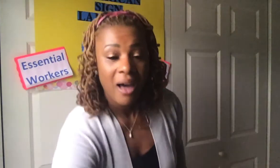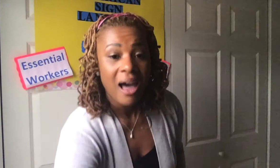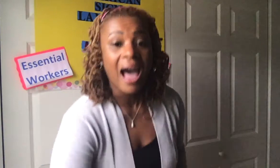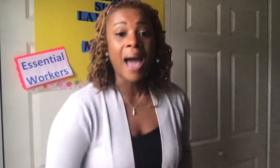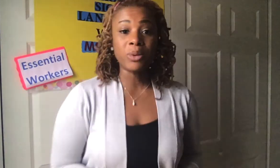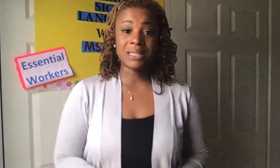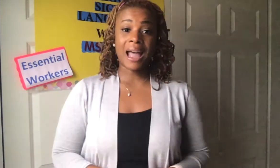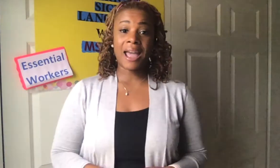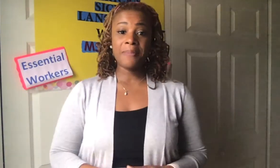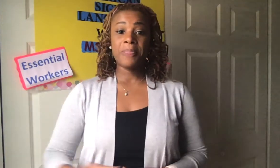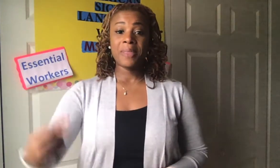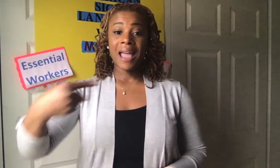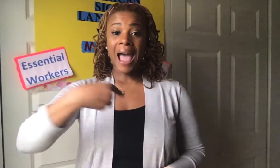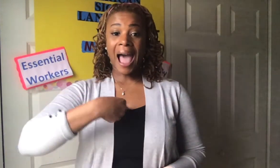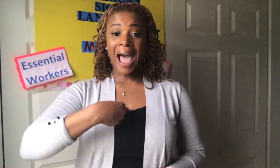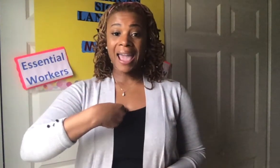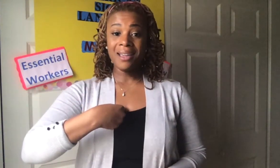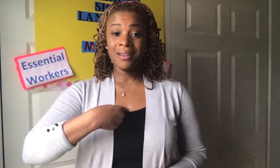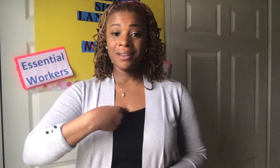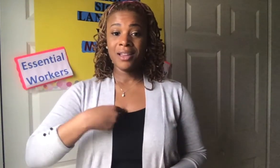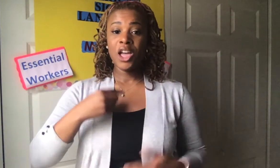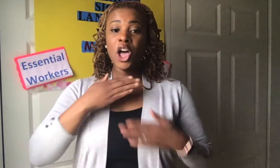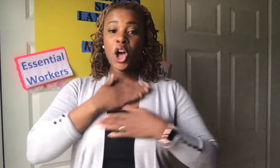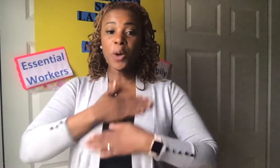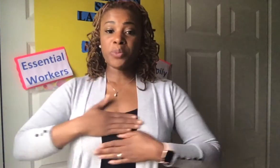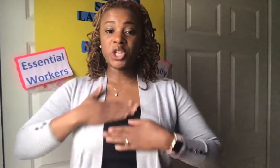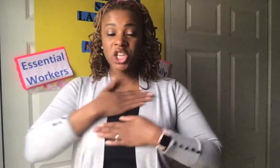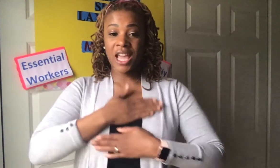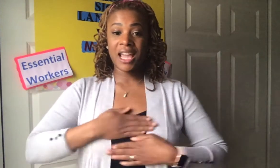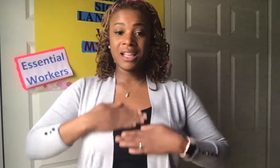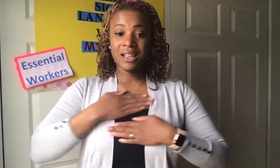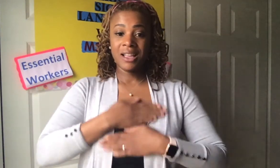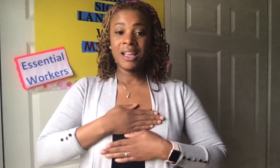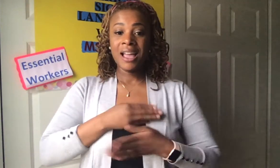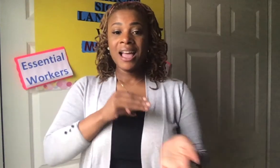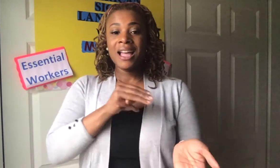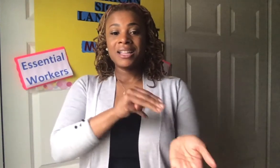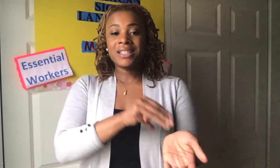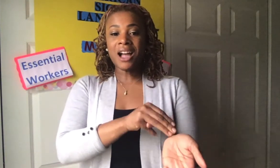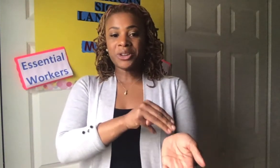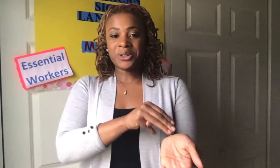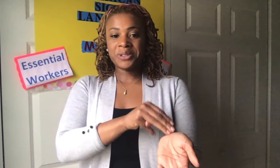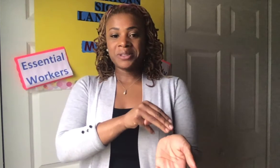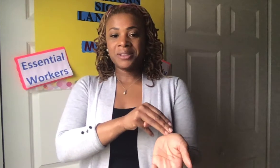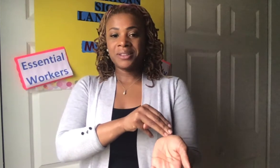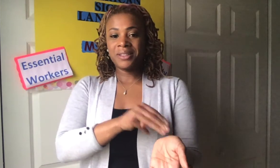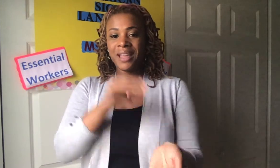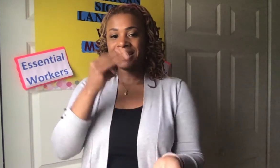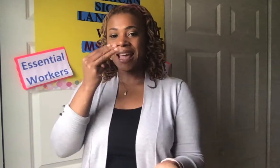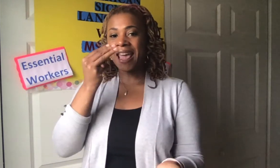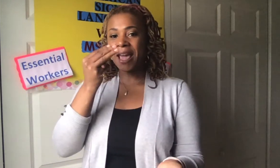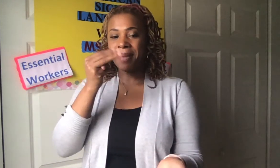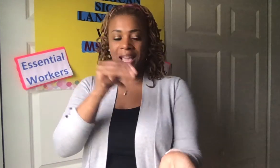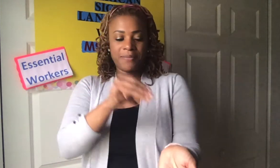I would sign, I appreciate doctors. That's that M hand for